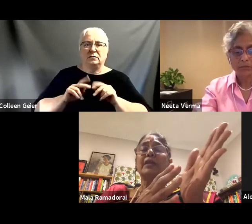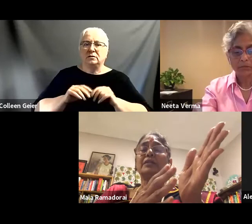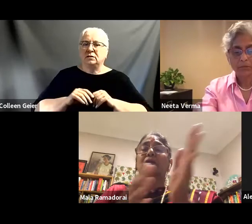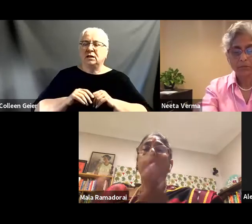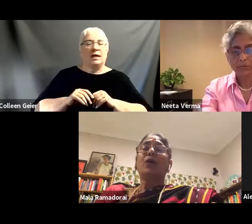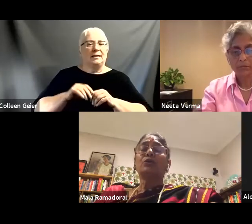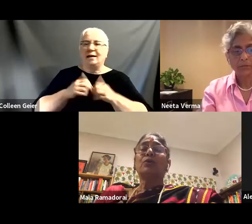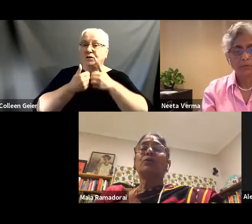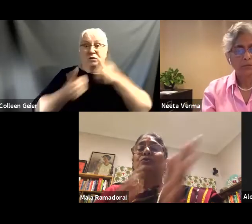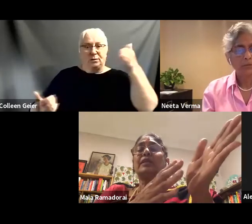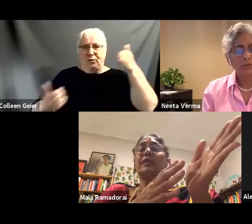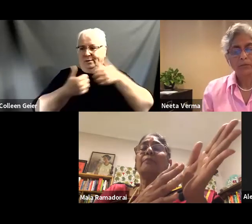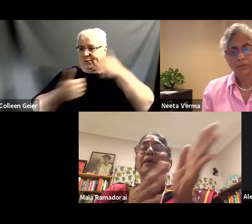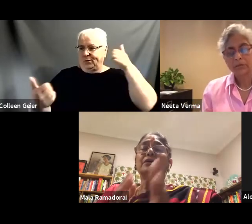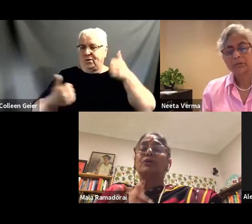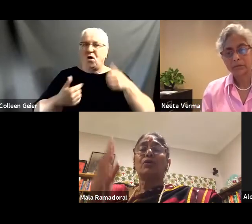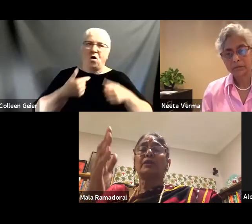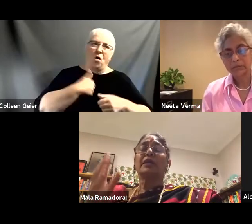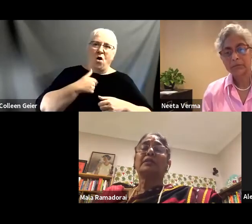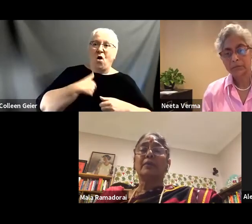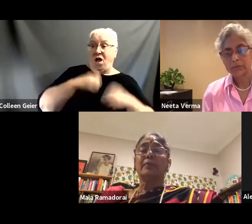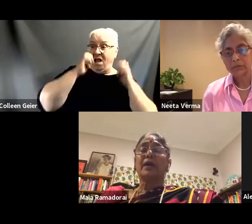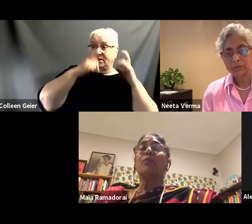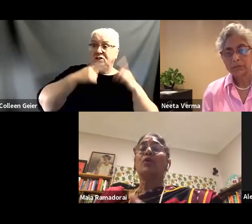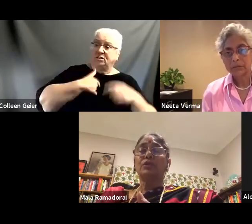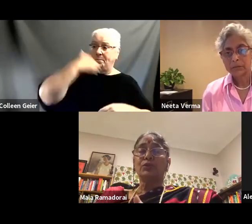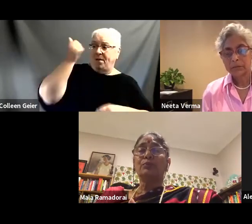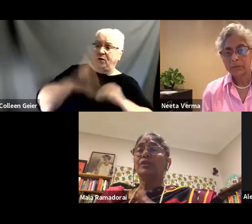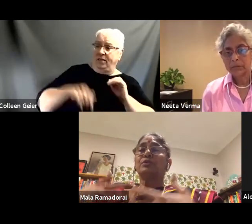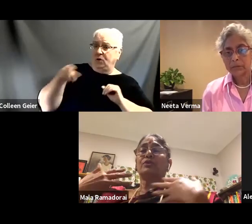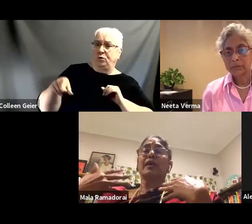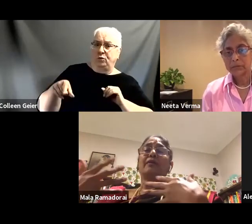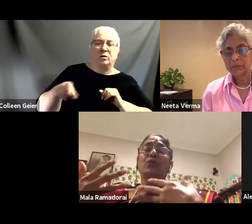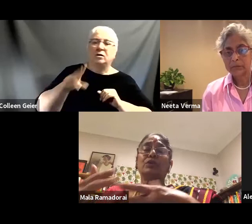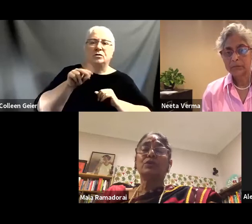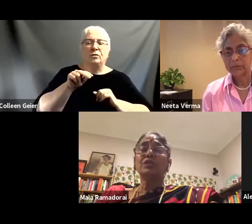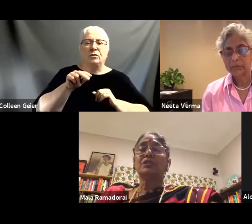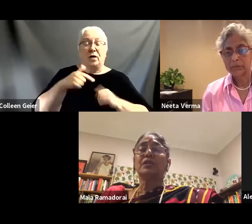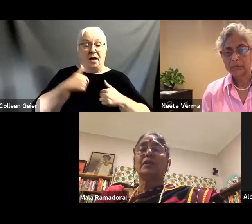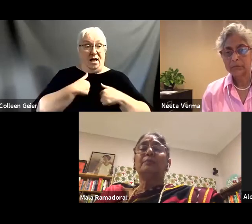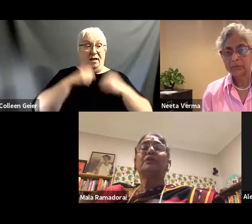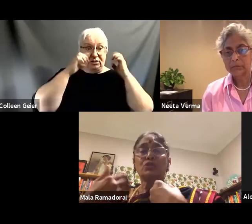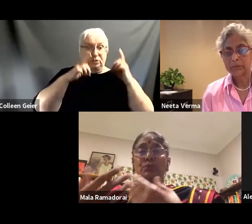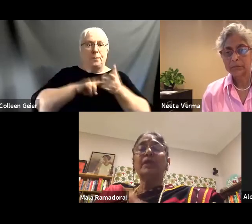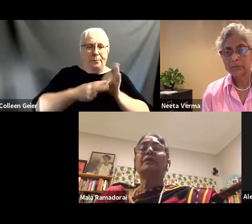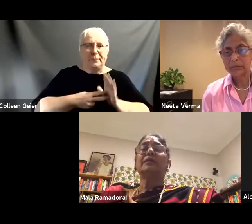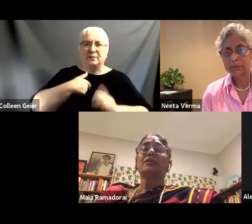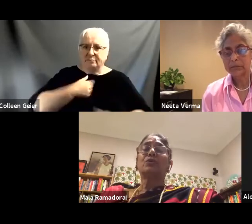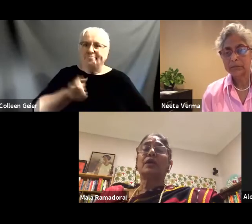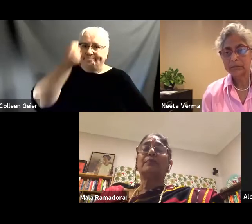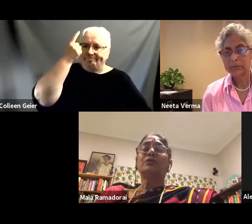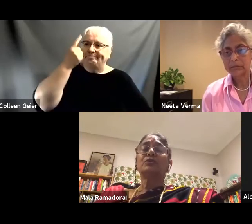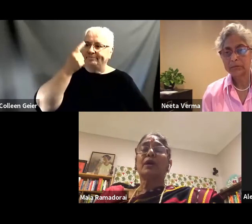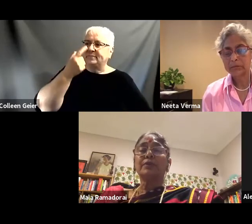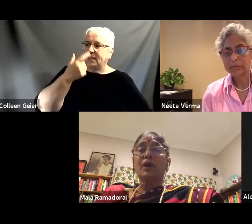more divided, or to say that I'm better, or that I'm more than you just because I have more education. But it should be that